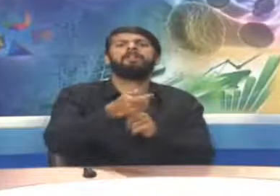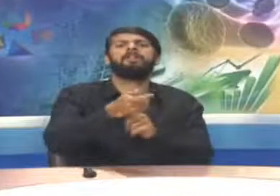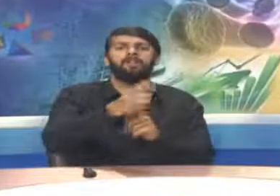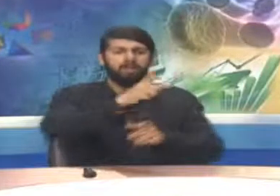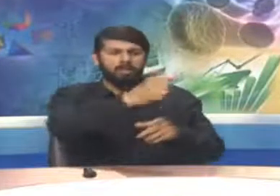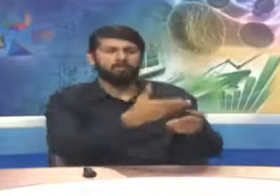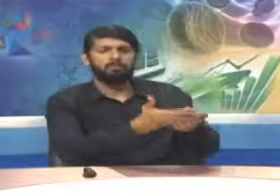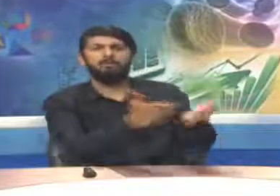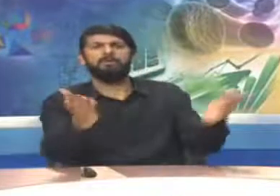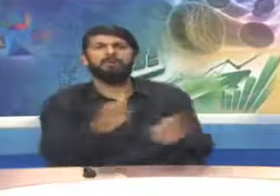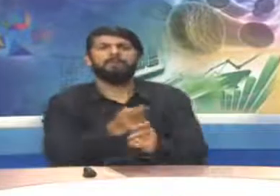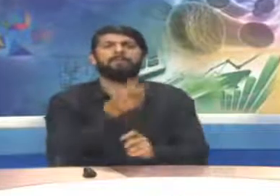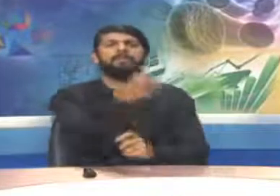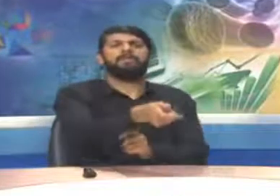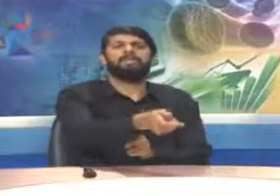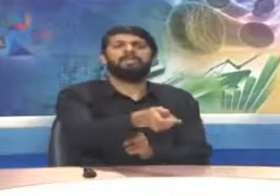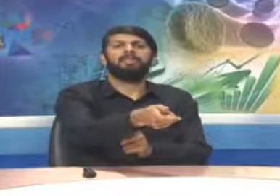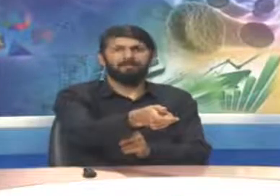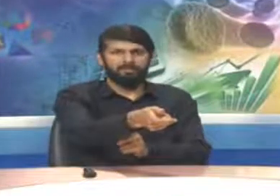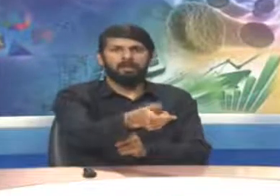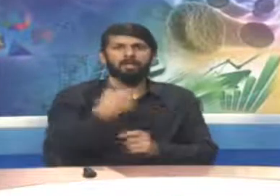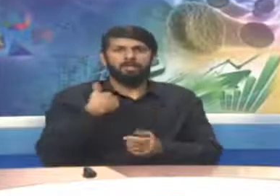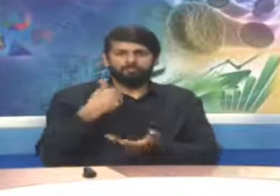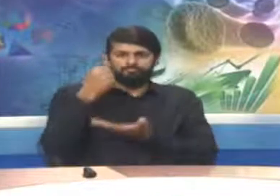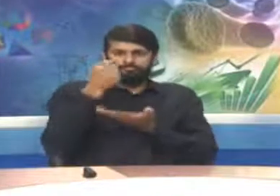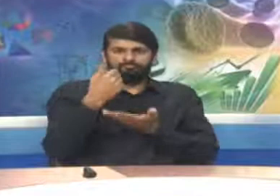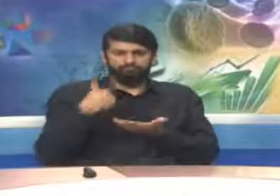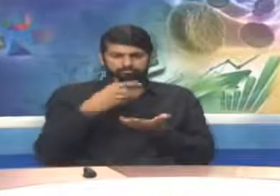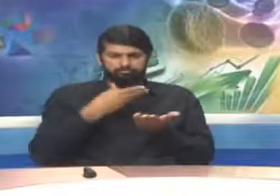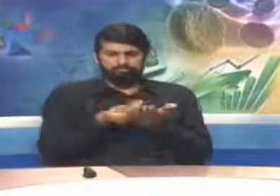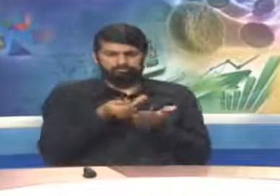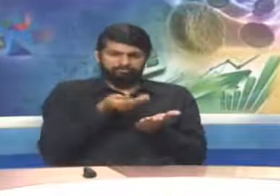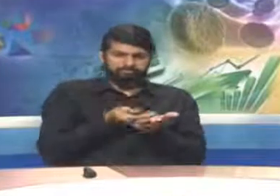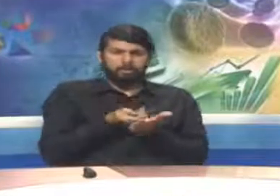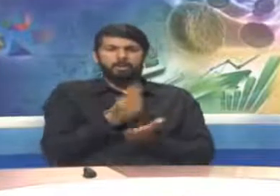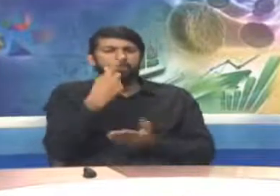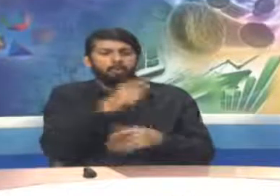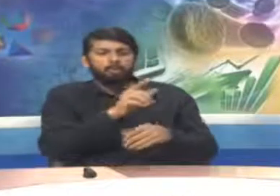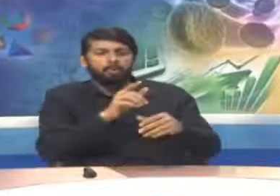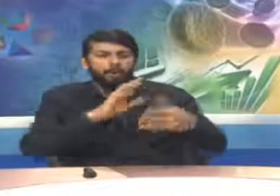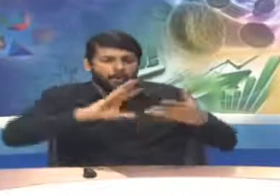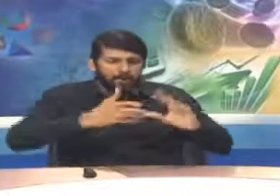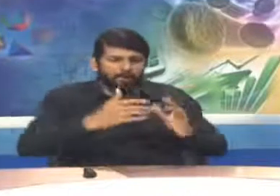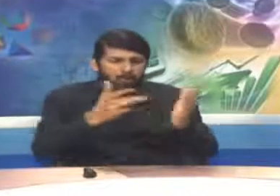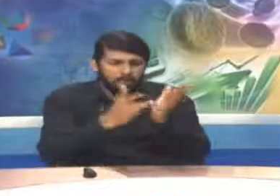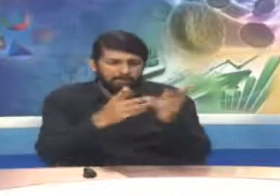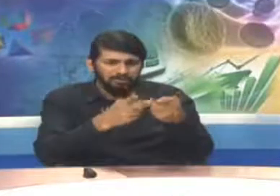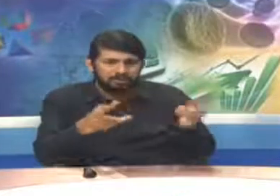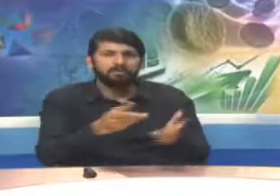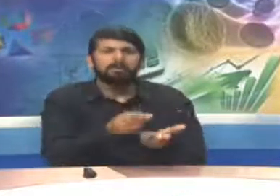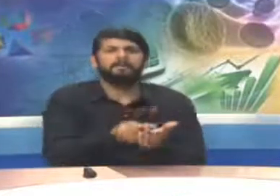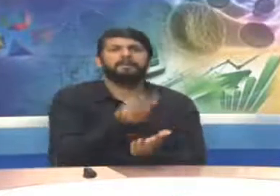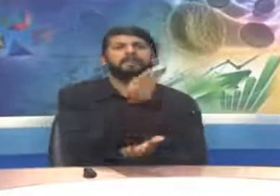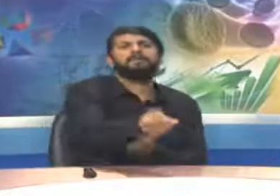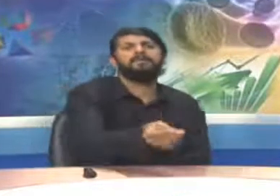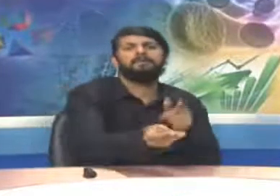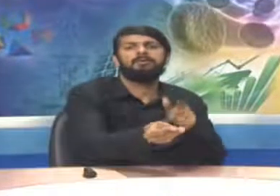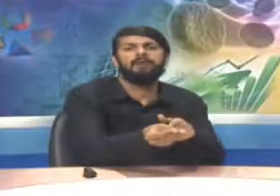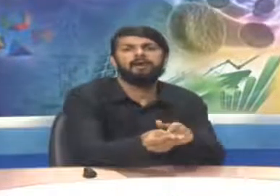the labor gets the wages, the employer the profit, the surplus